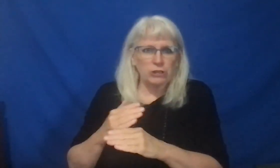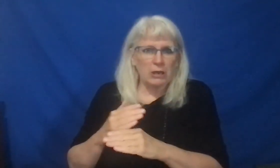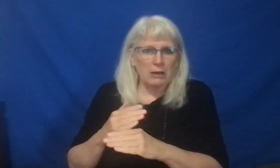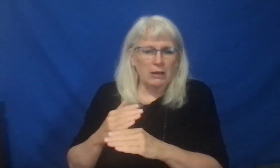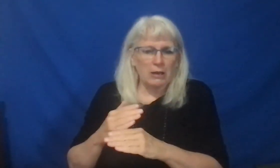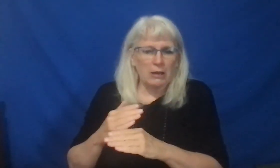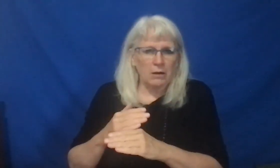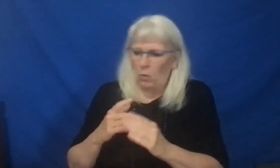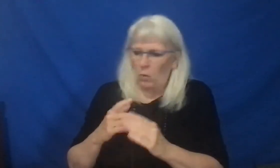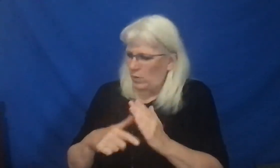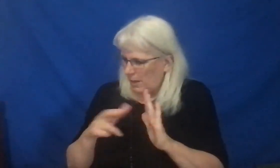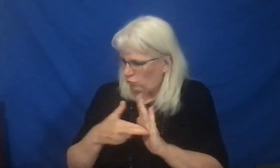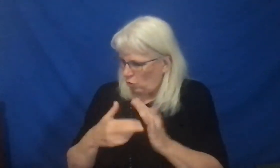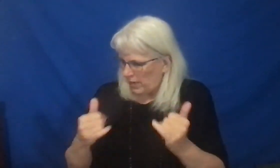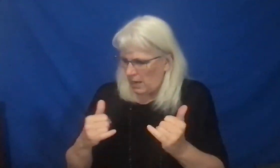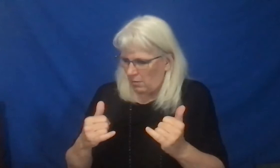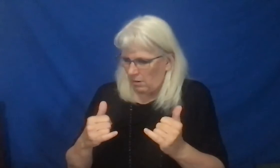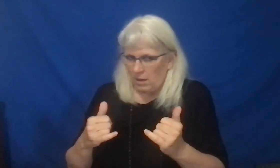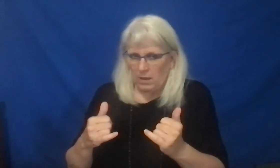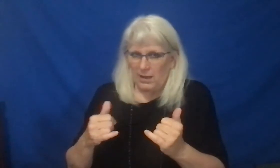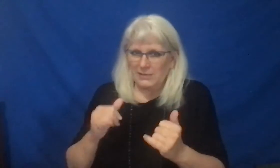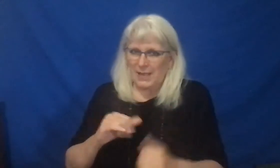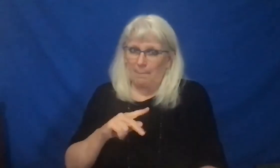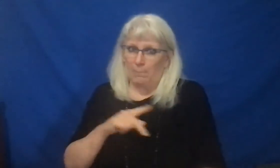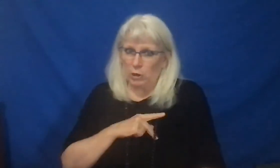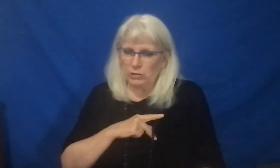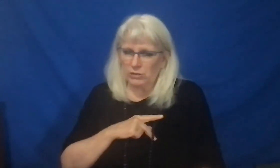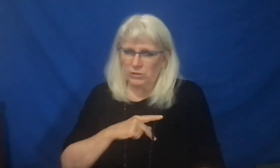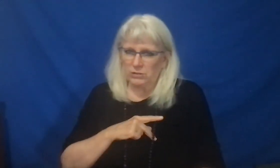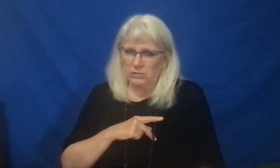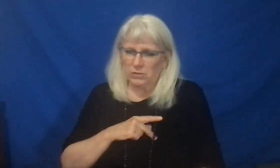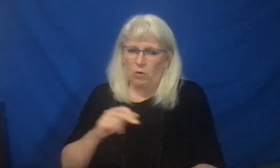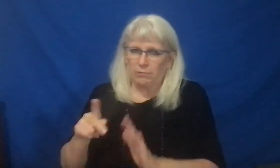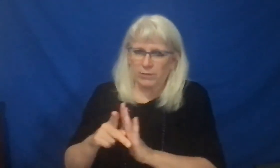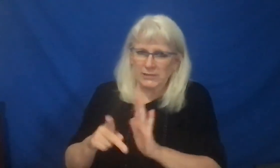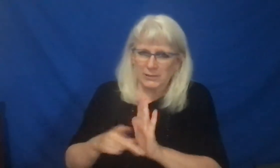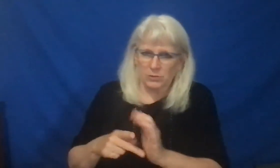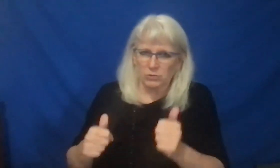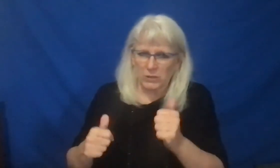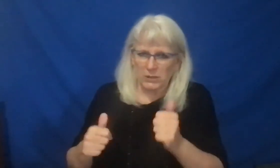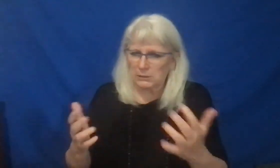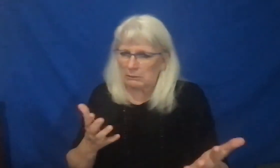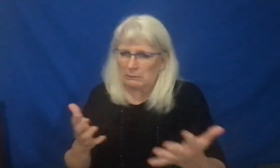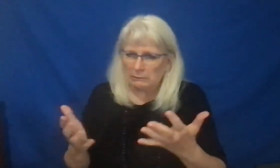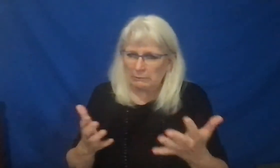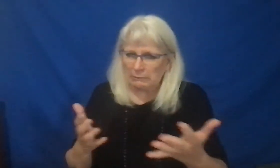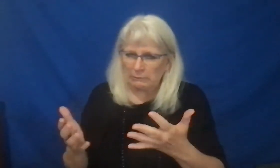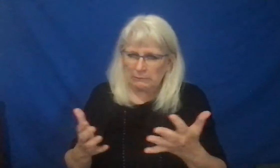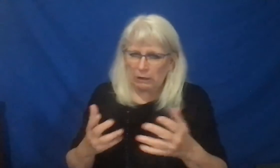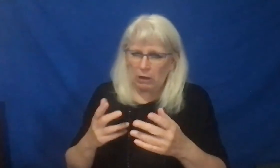being a personality? And really not knowing how to juggle that. And I did, that was the hardest thing this past year, by the way.